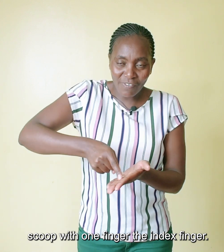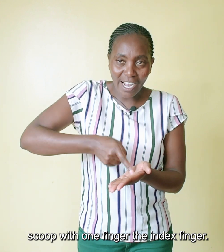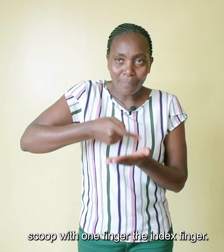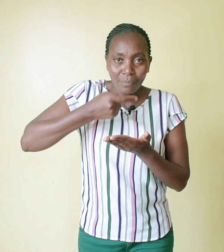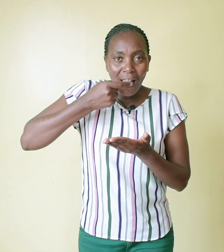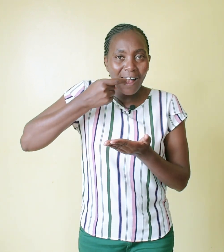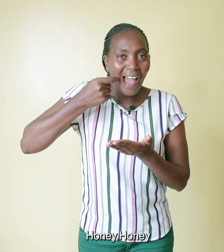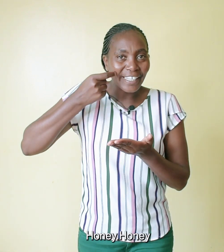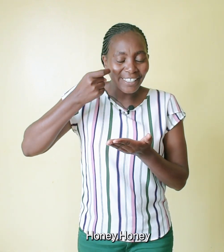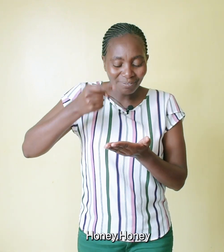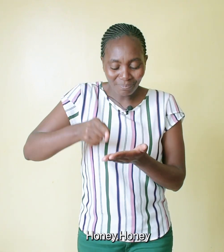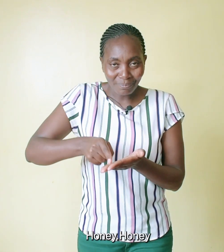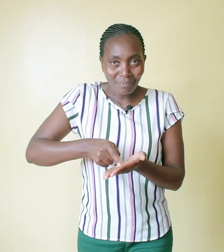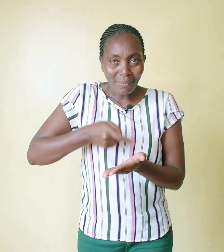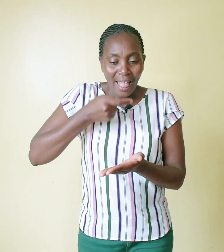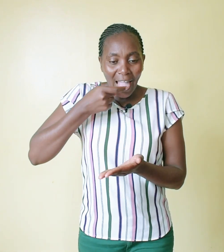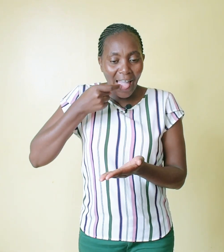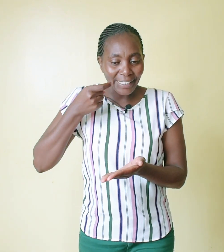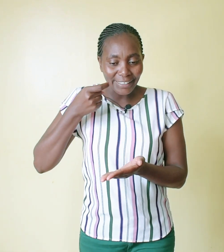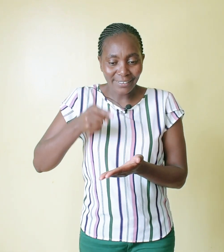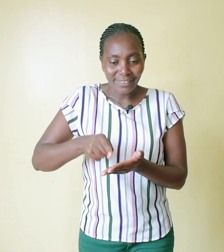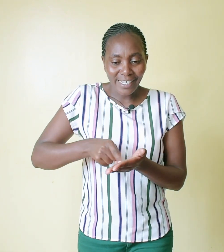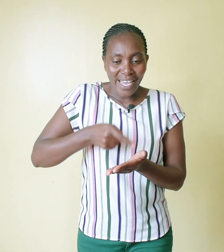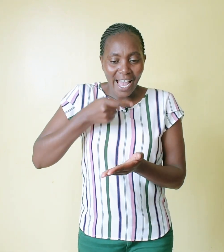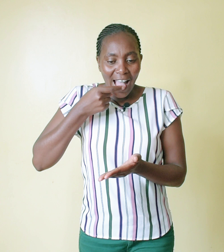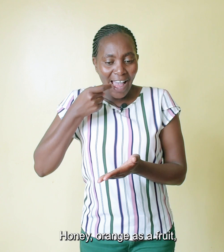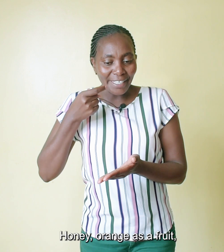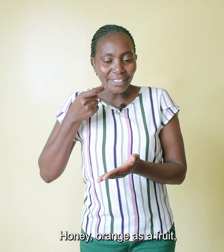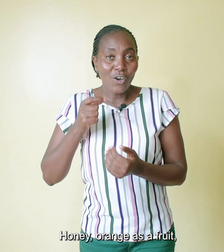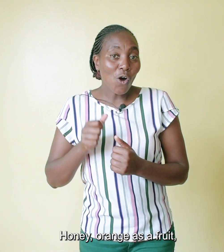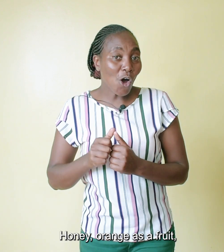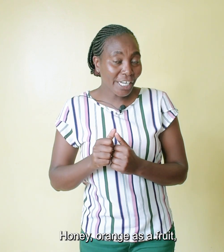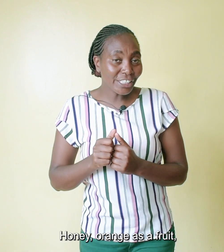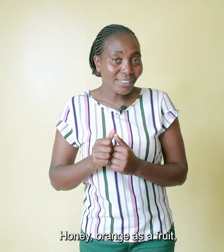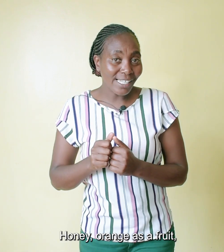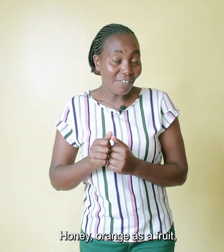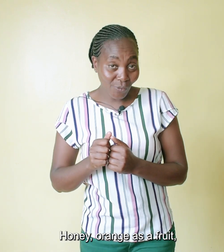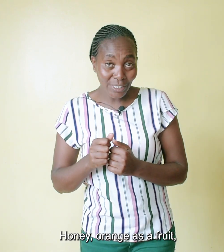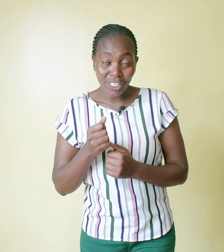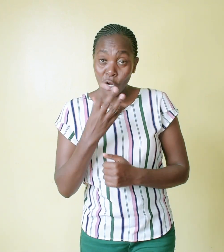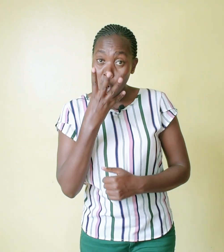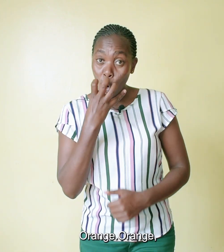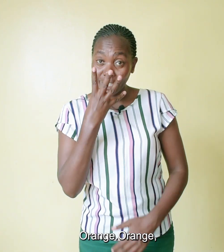finger. Honey. Honey. Honey. Orange as a fruit.